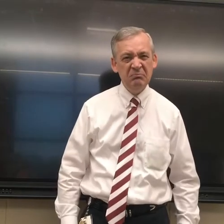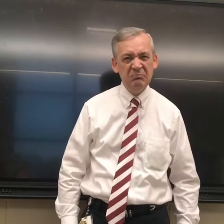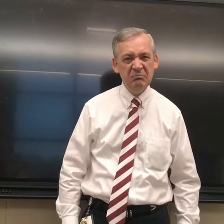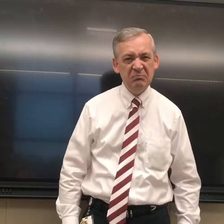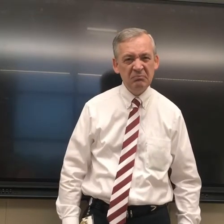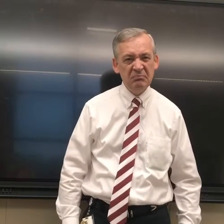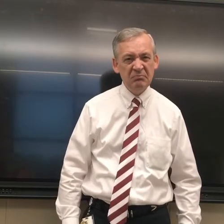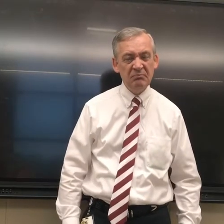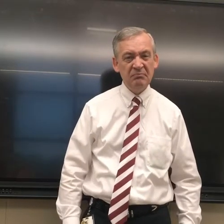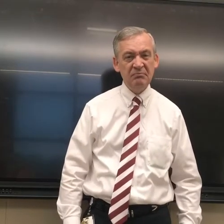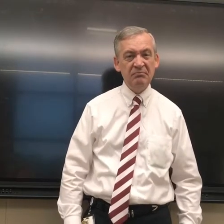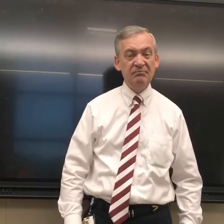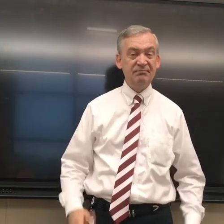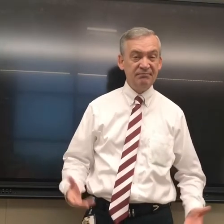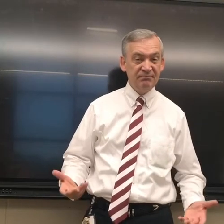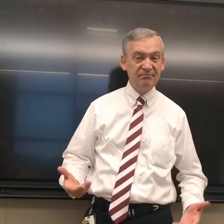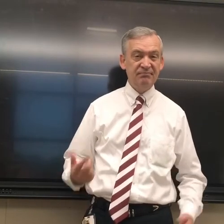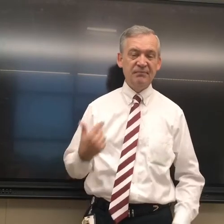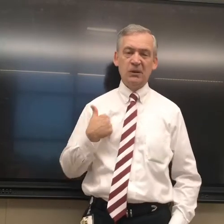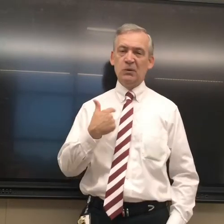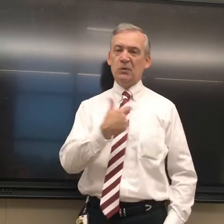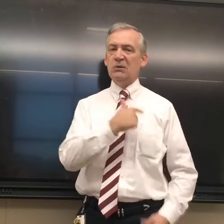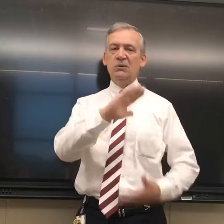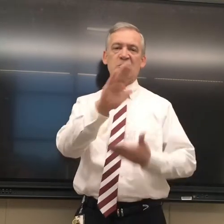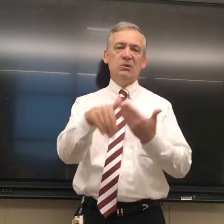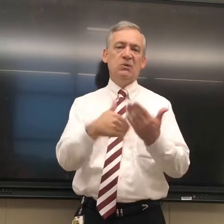Poverty was the cage in which we were all trapped.